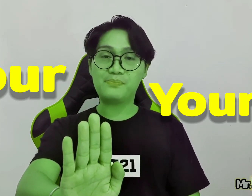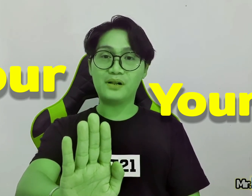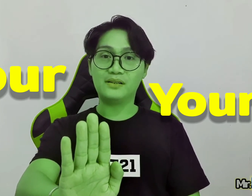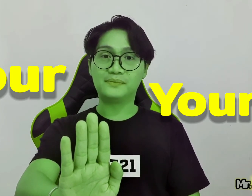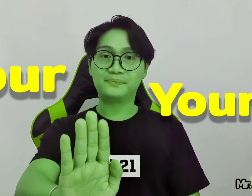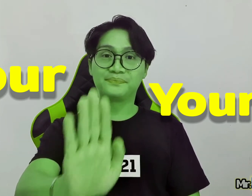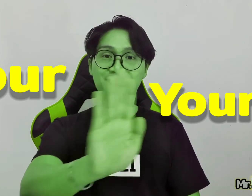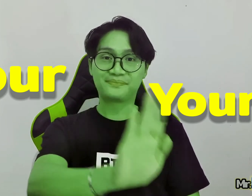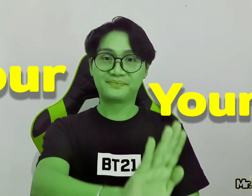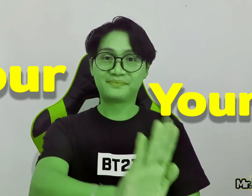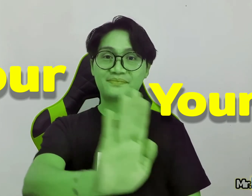people.